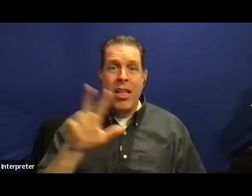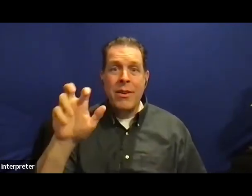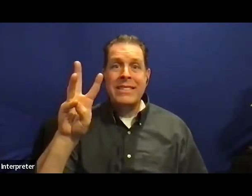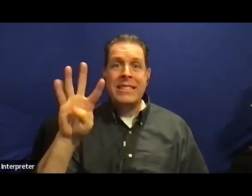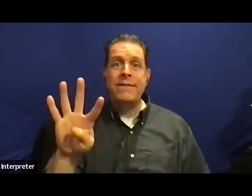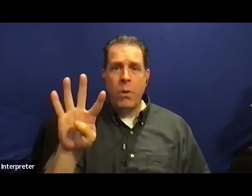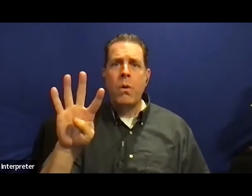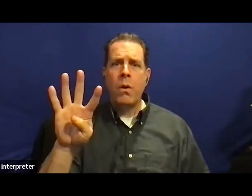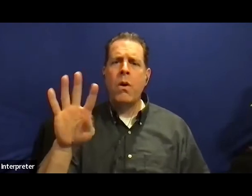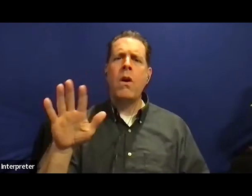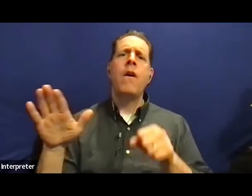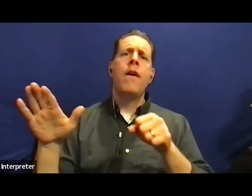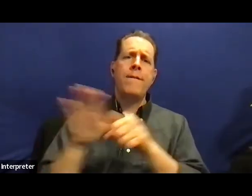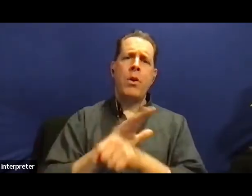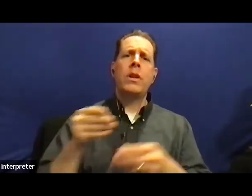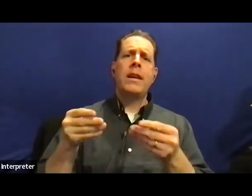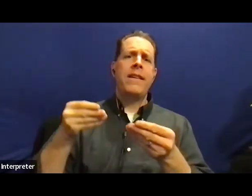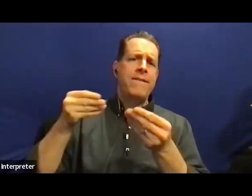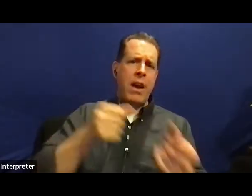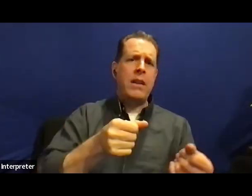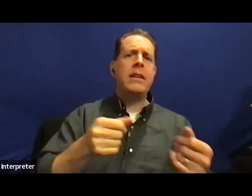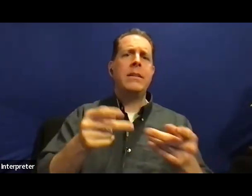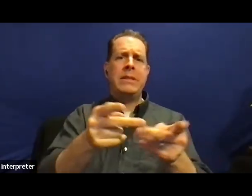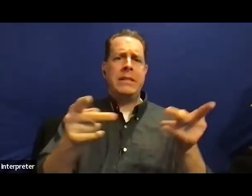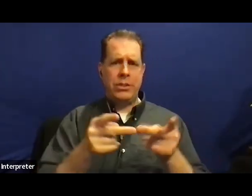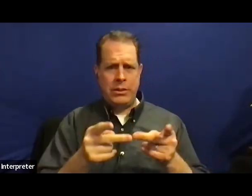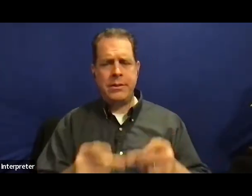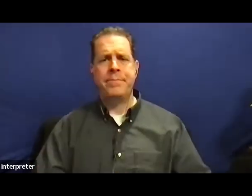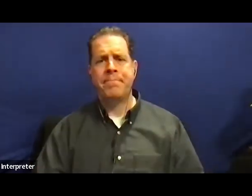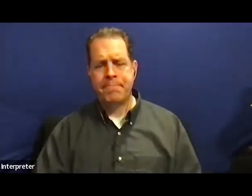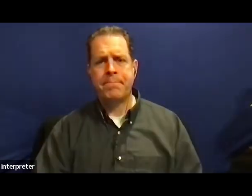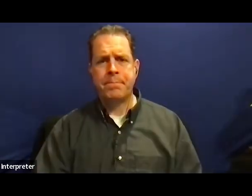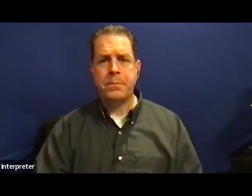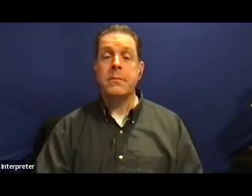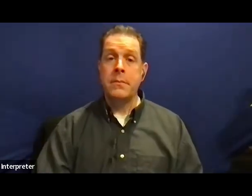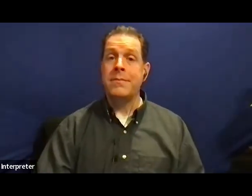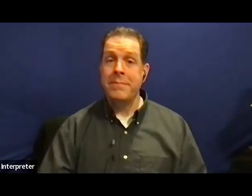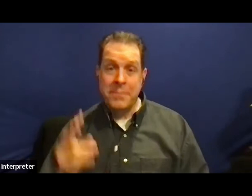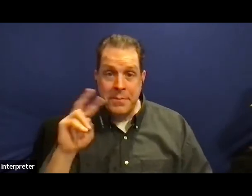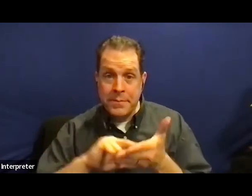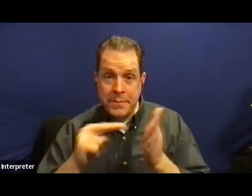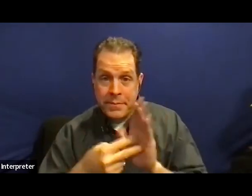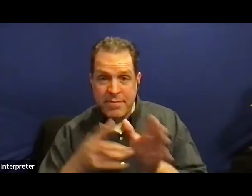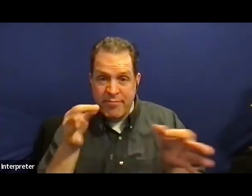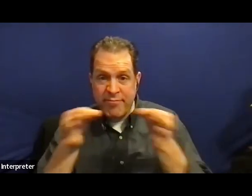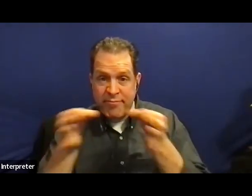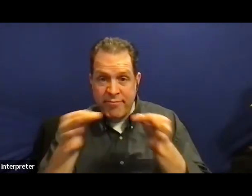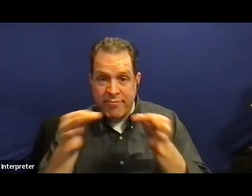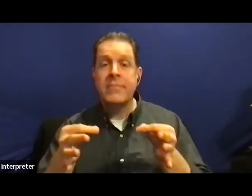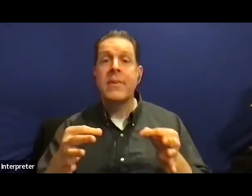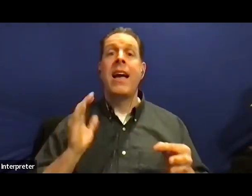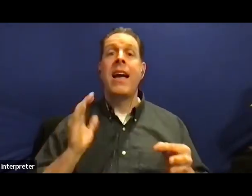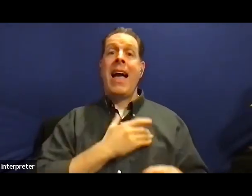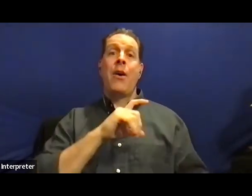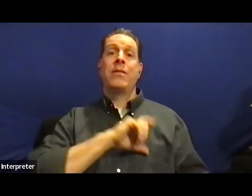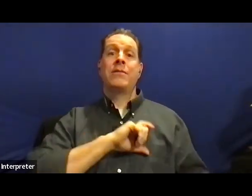364 fully funded commissioned police positions. To put this into perspective, our police department